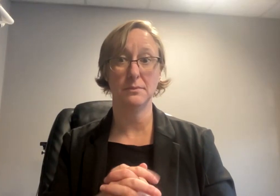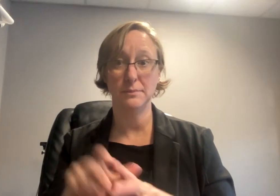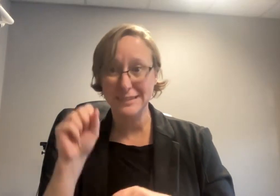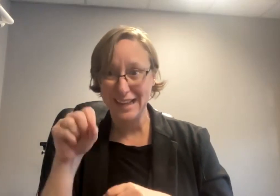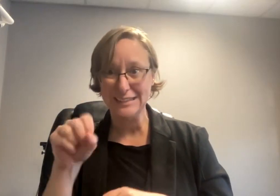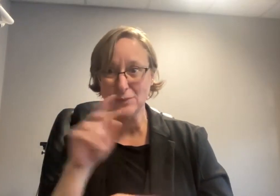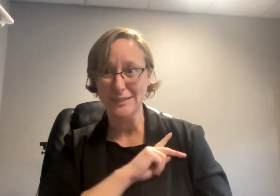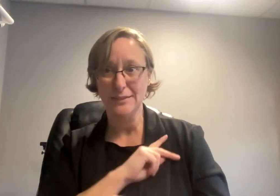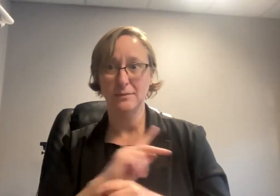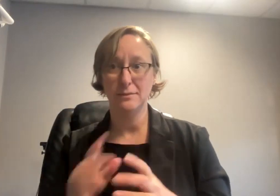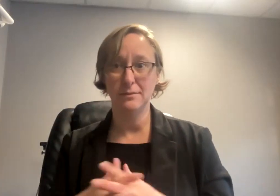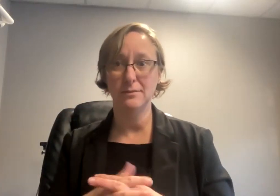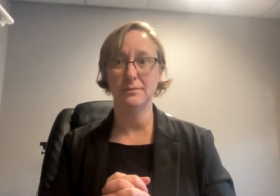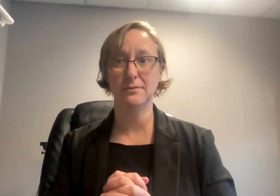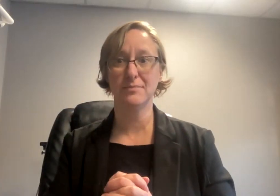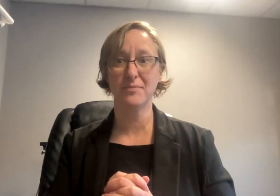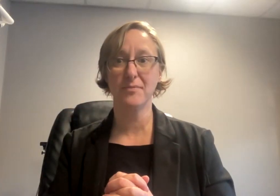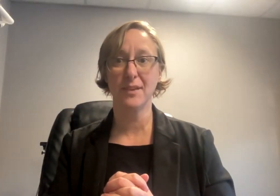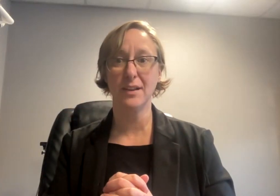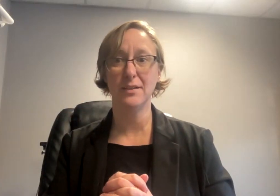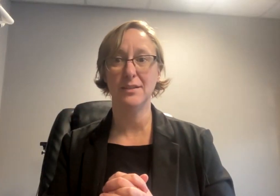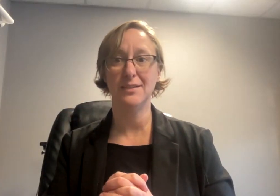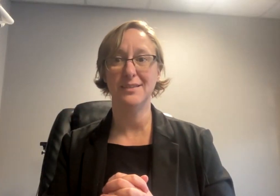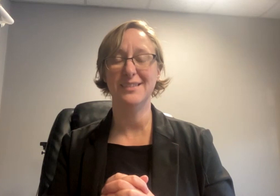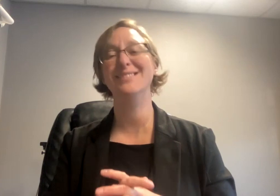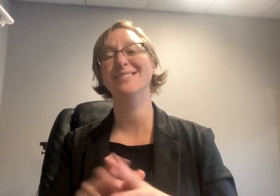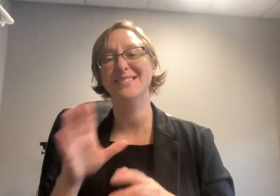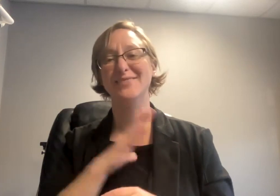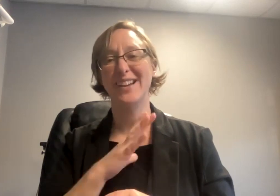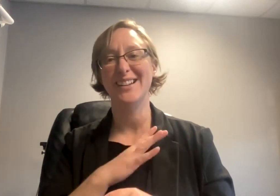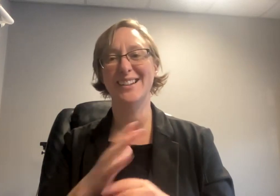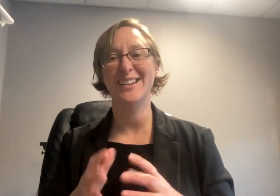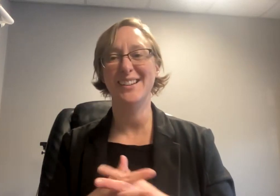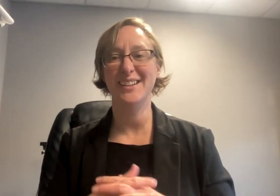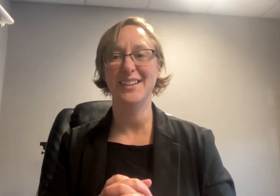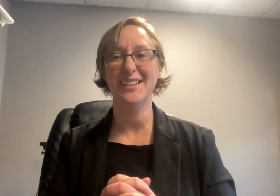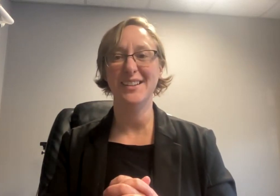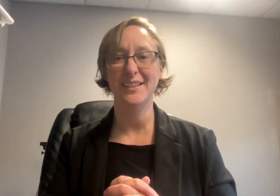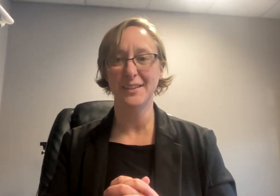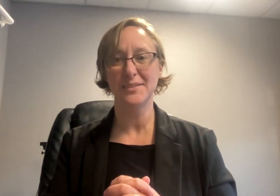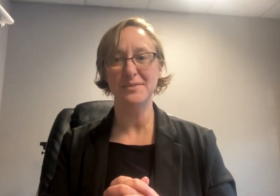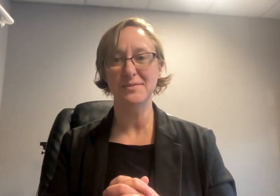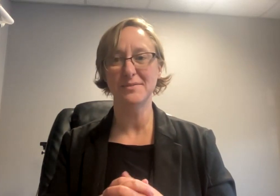Kristen is saying, okay, yep, Kristen. I don't know how to do this.